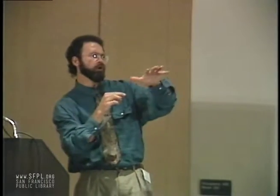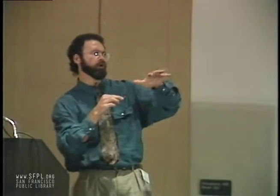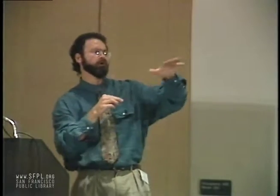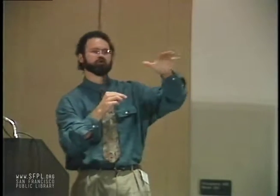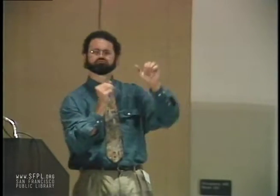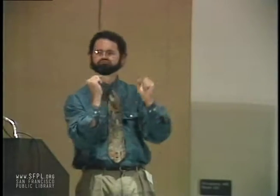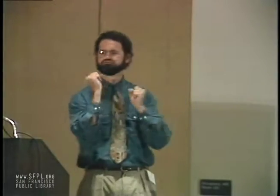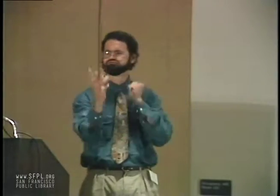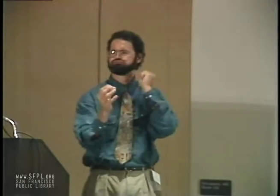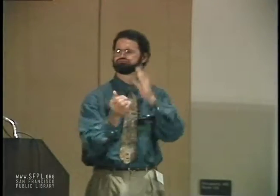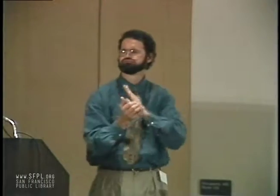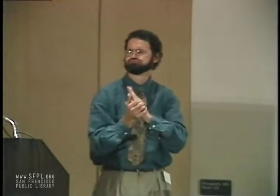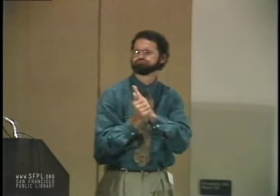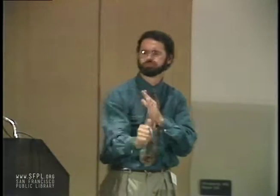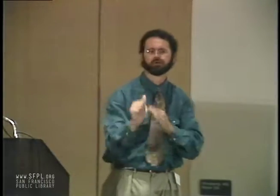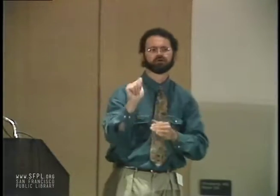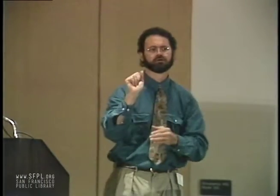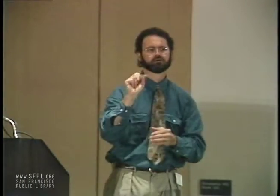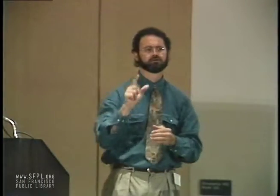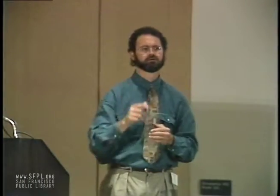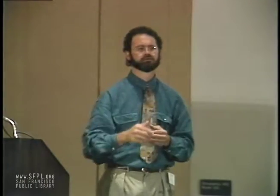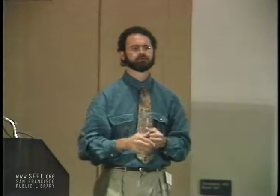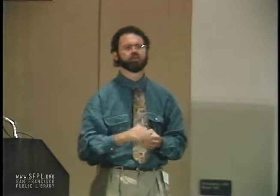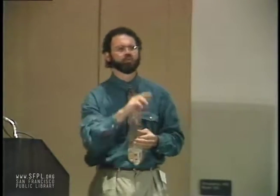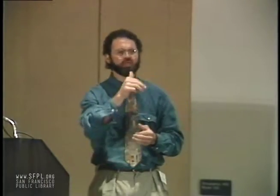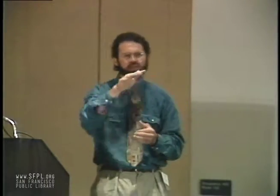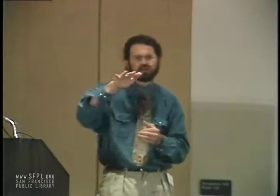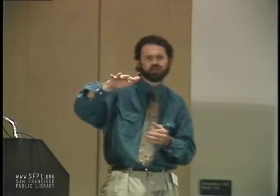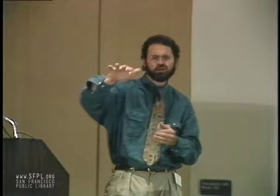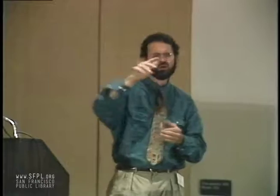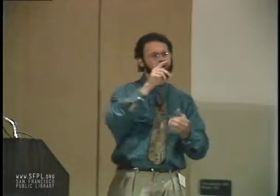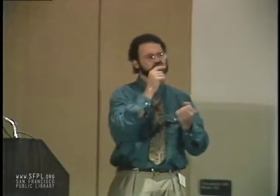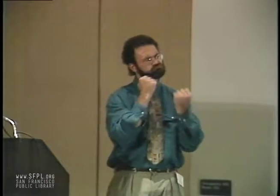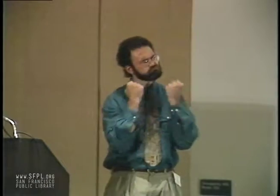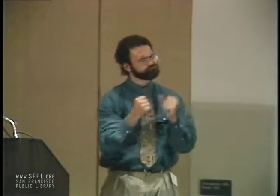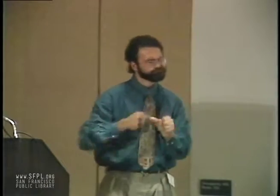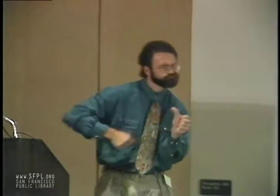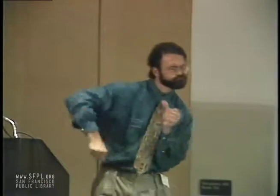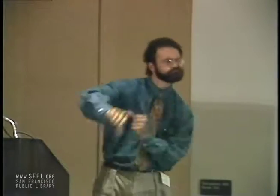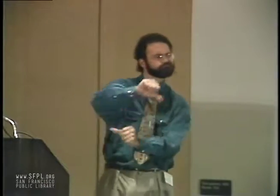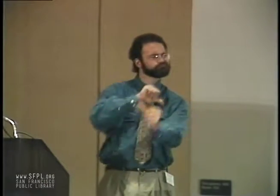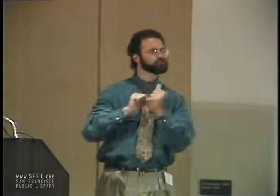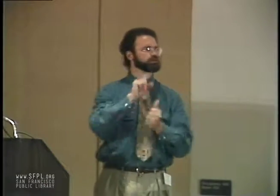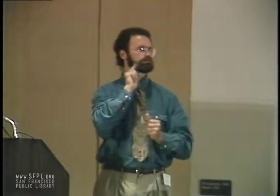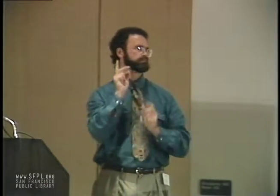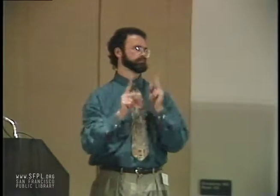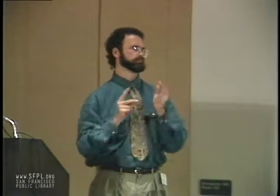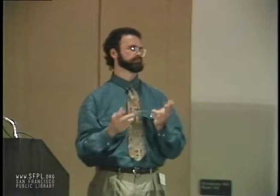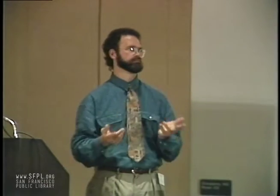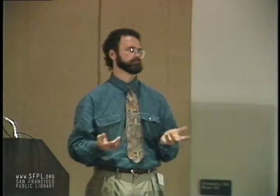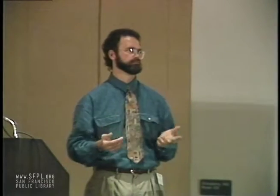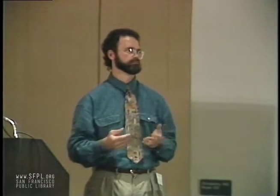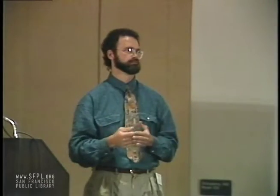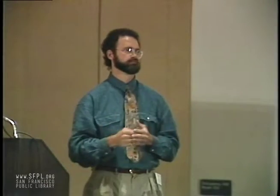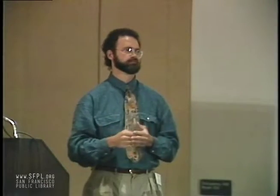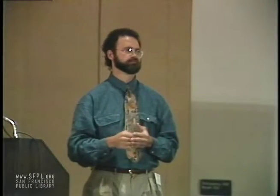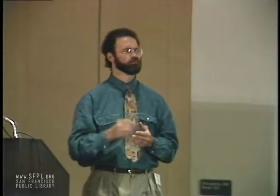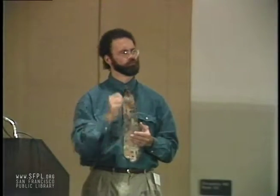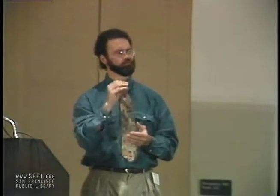communication skills in sign language. And then there may be others that are fluent in ASL